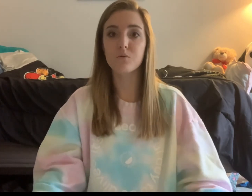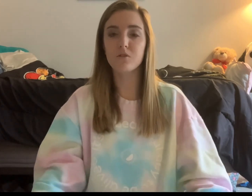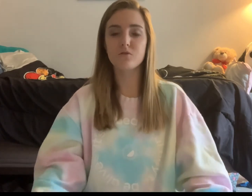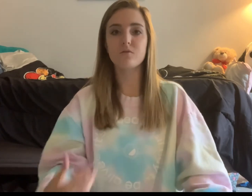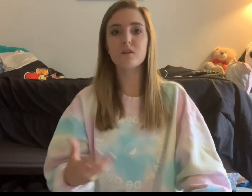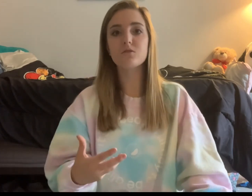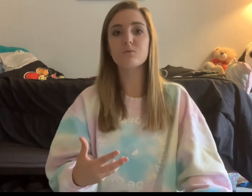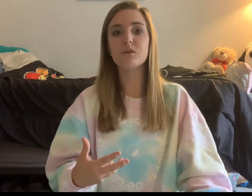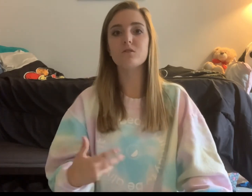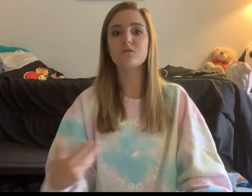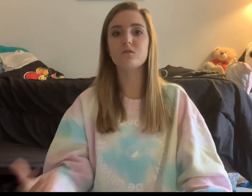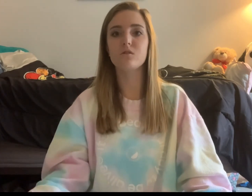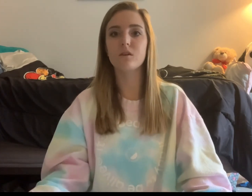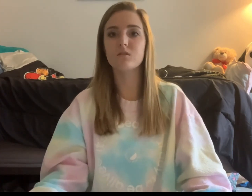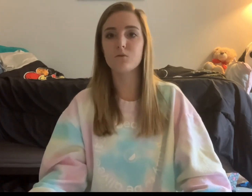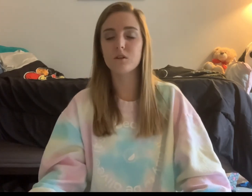your facial expressions to show that it's a question.